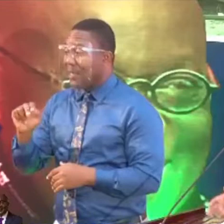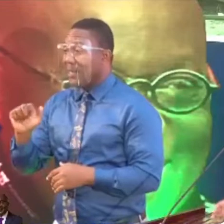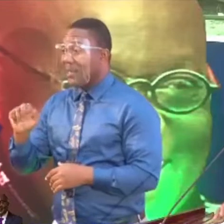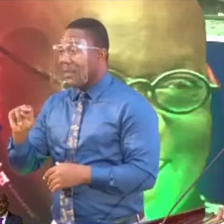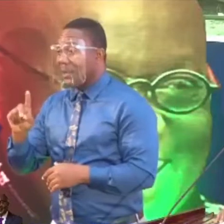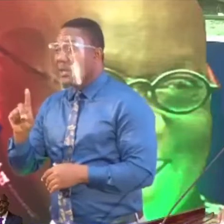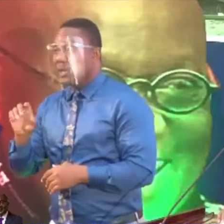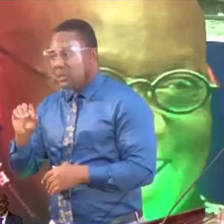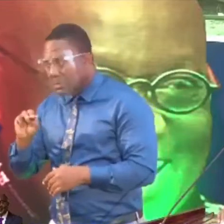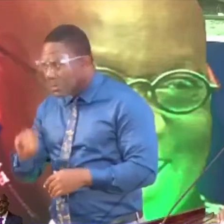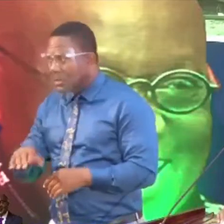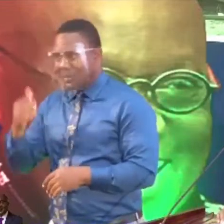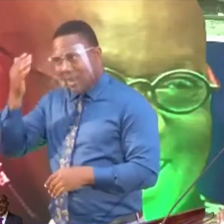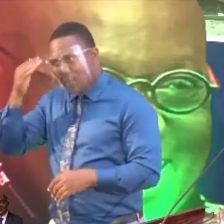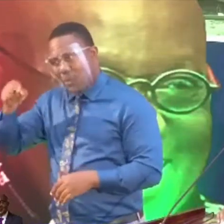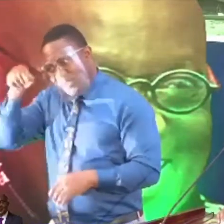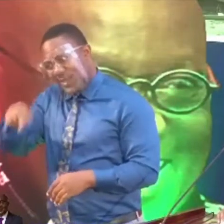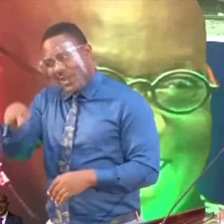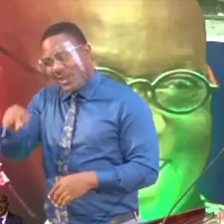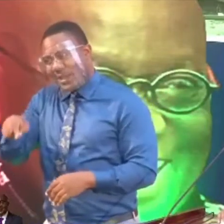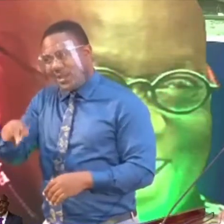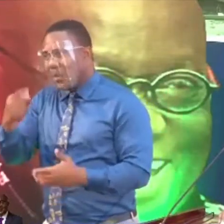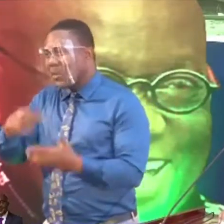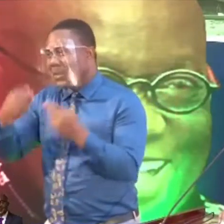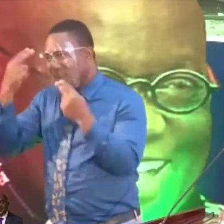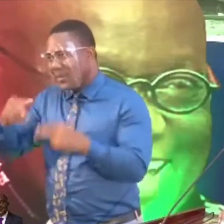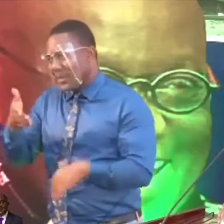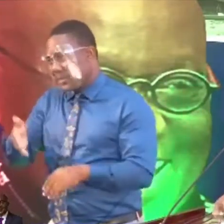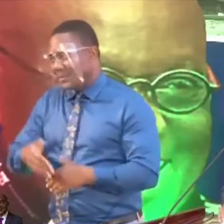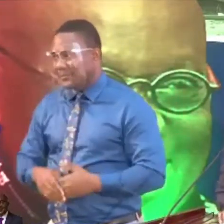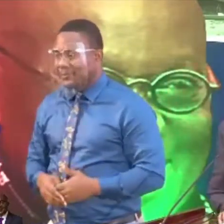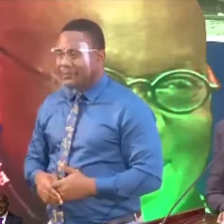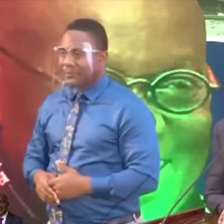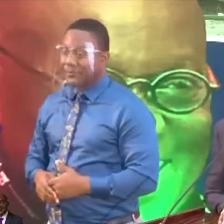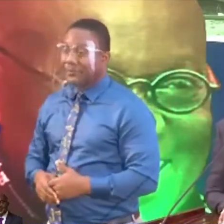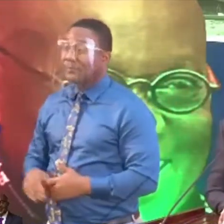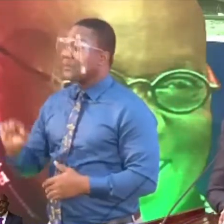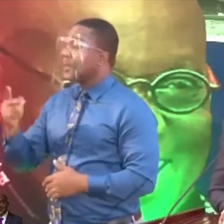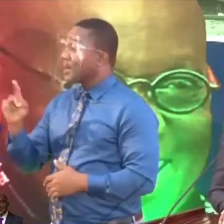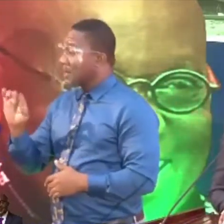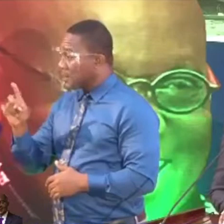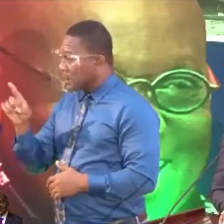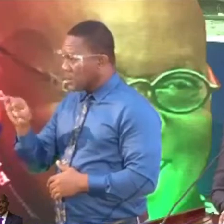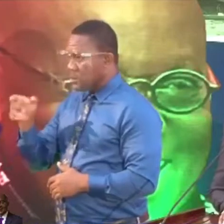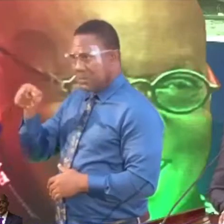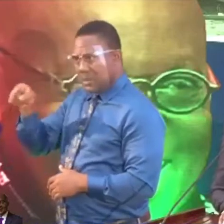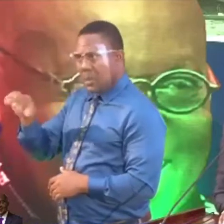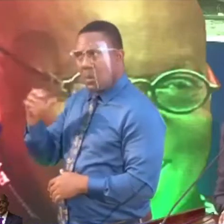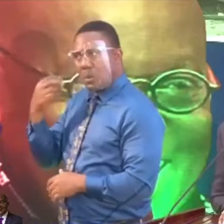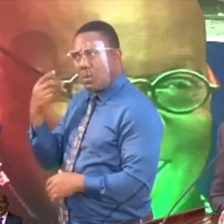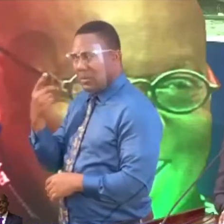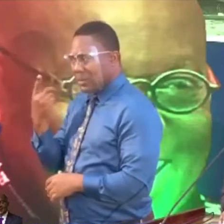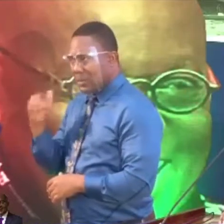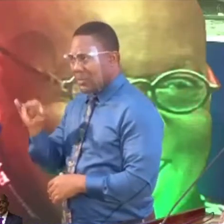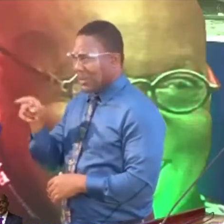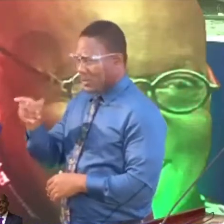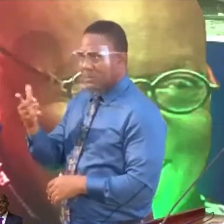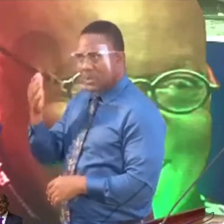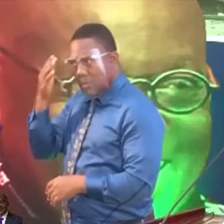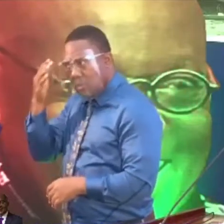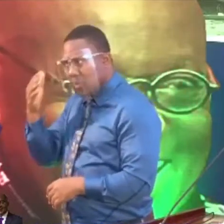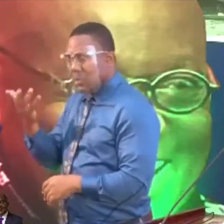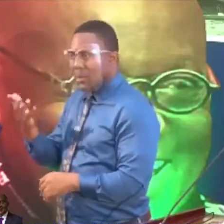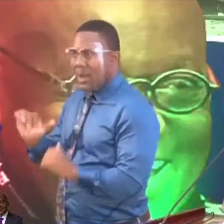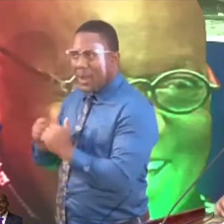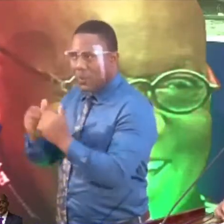can tell what is happening. All right? I go to Sekendi, Takrady, I can tell from